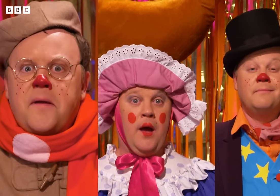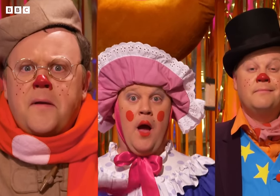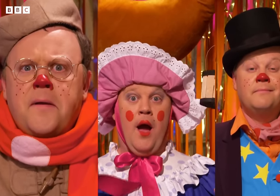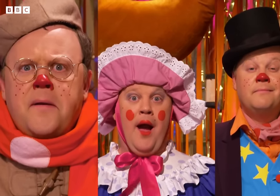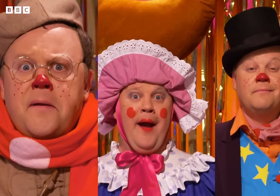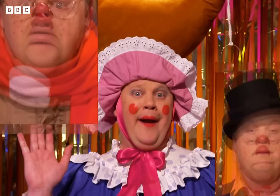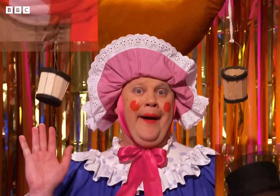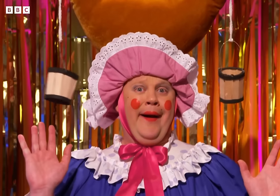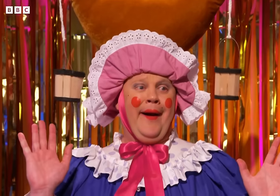Aunt Polly!